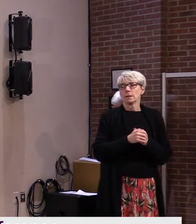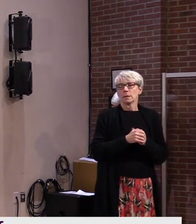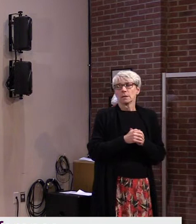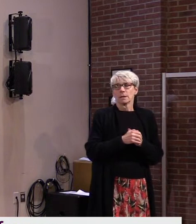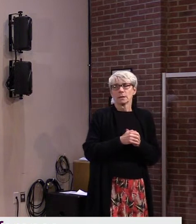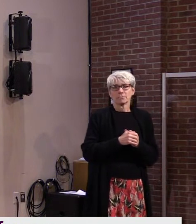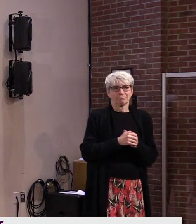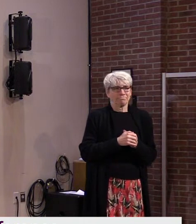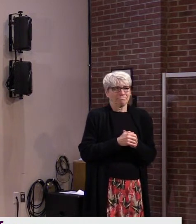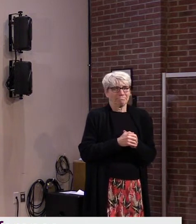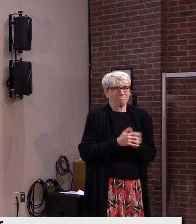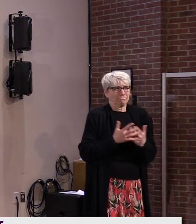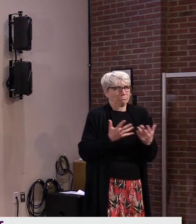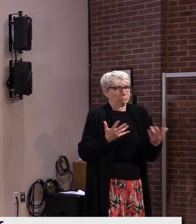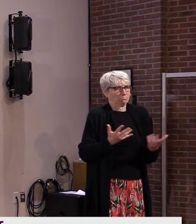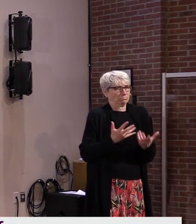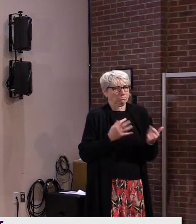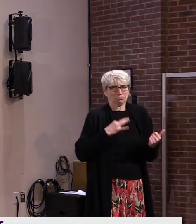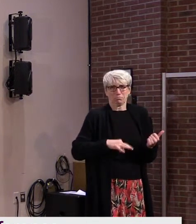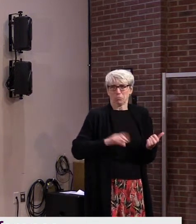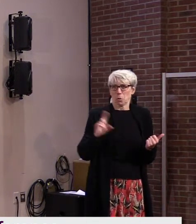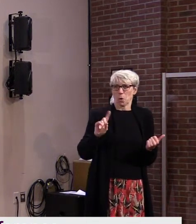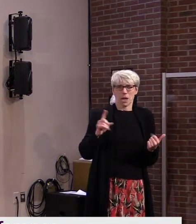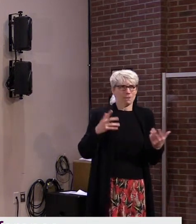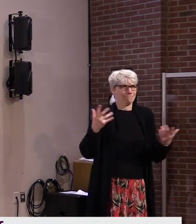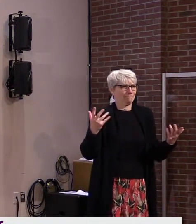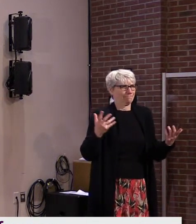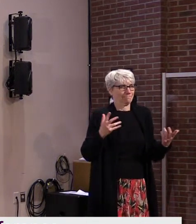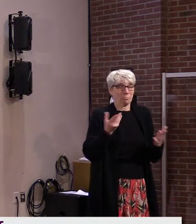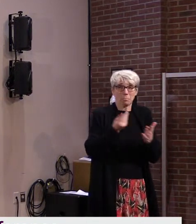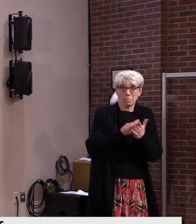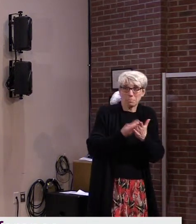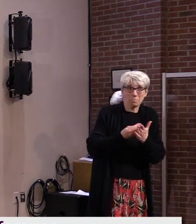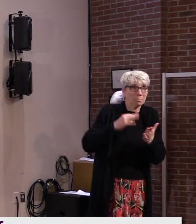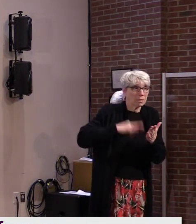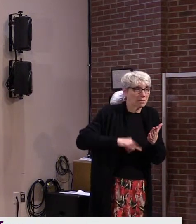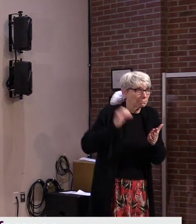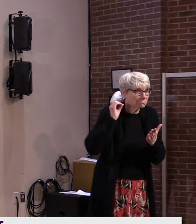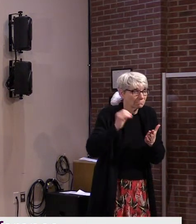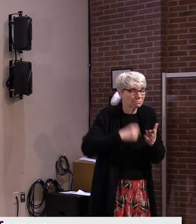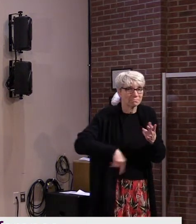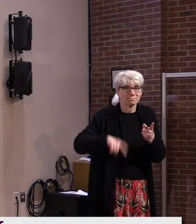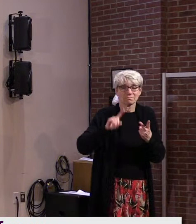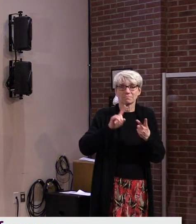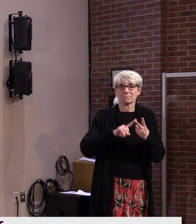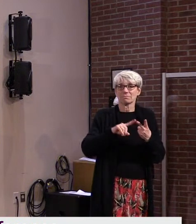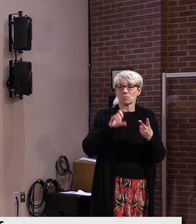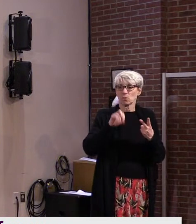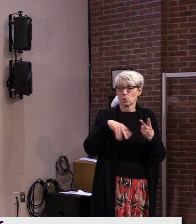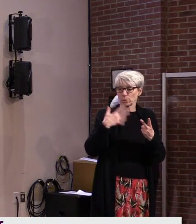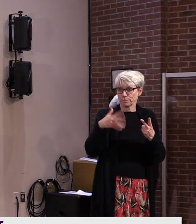just wouldn't have any net benefit to us financially or from